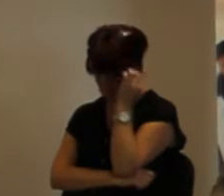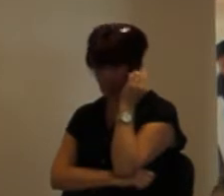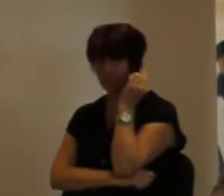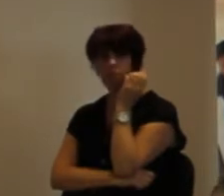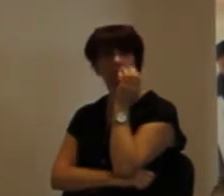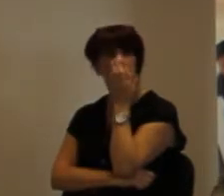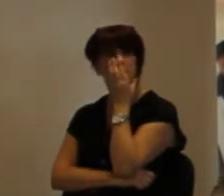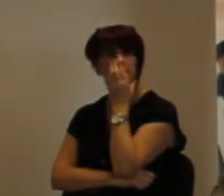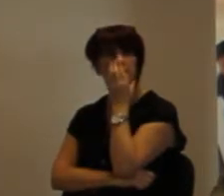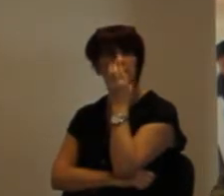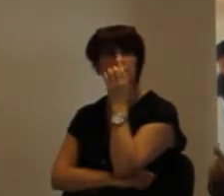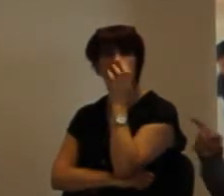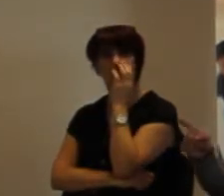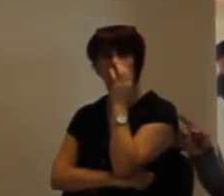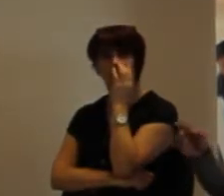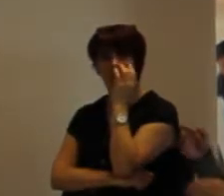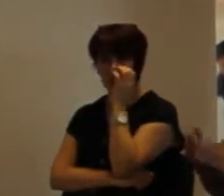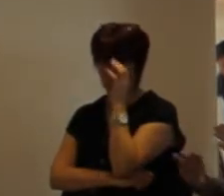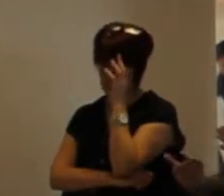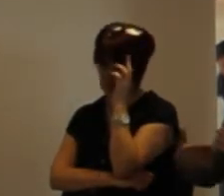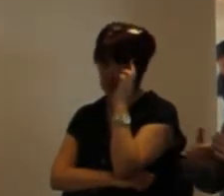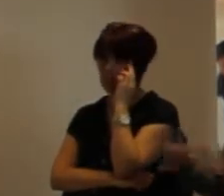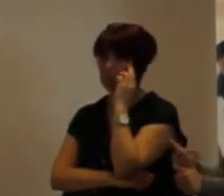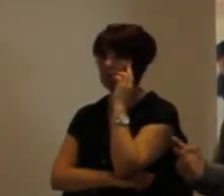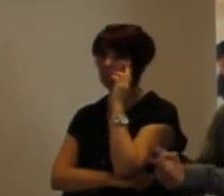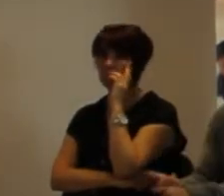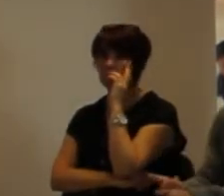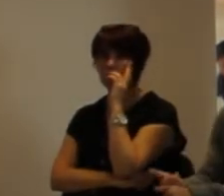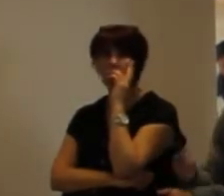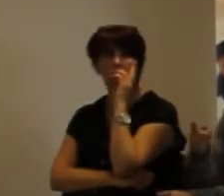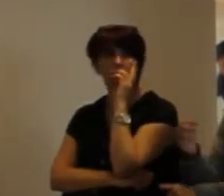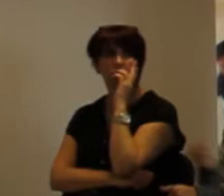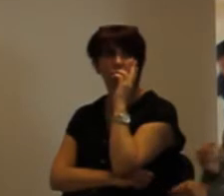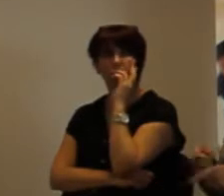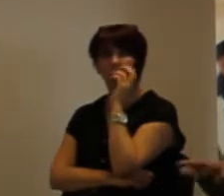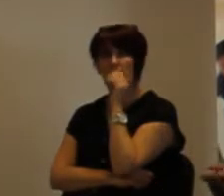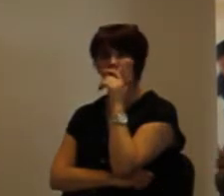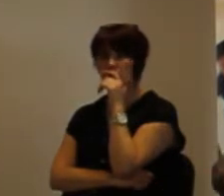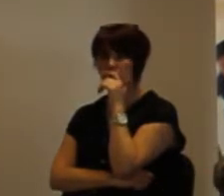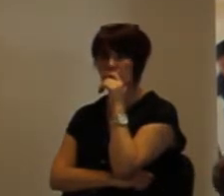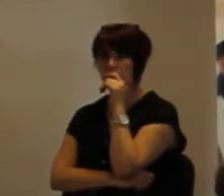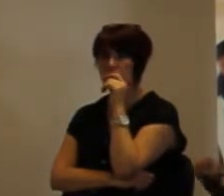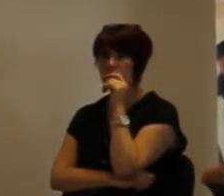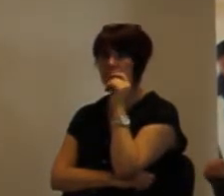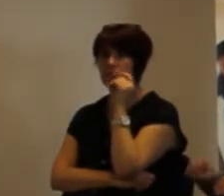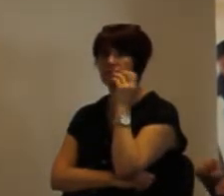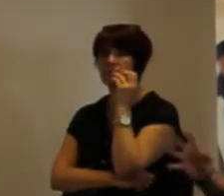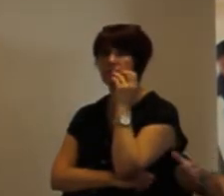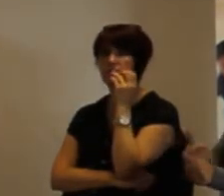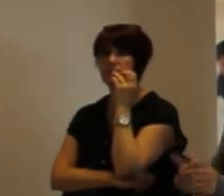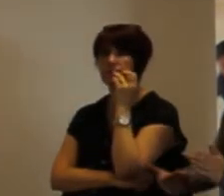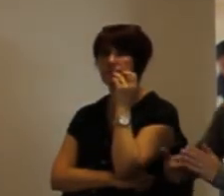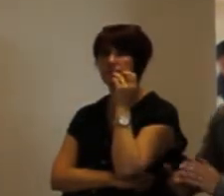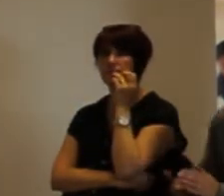the support given should be as much a part of normal teaching practice as possible. There are certain instances where you